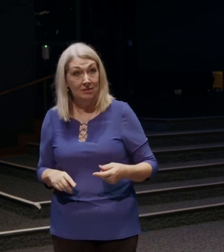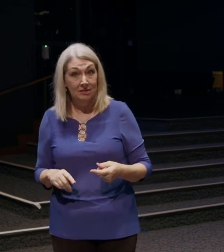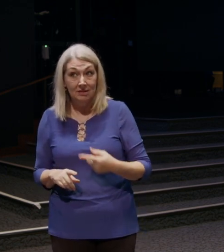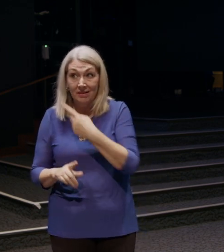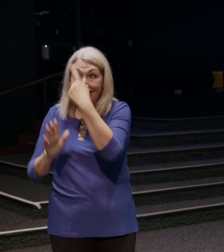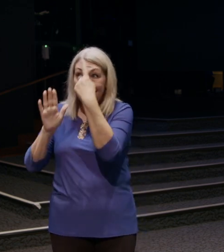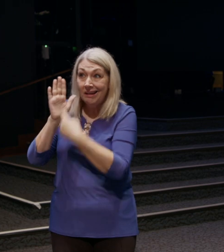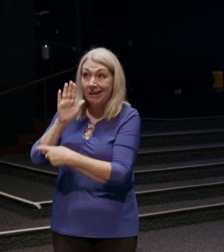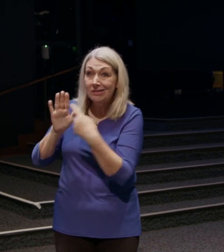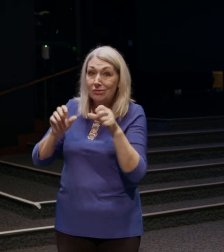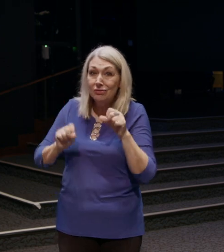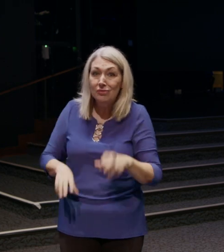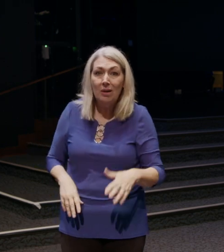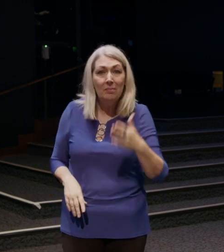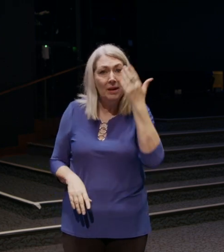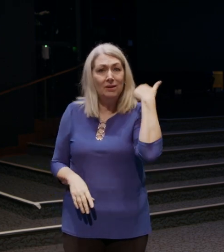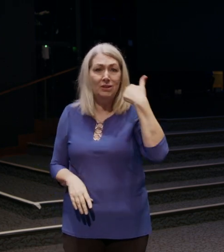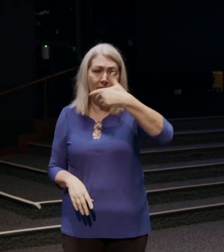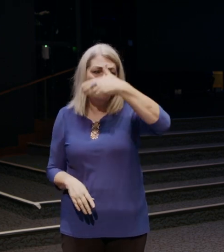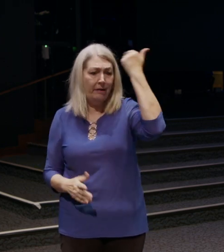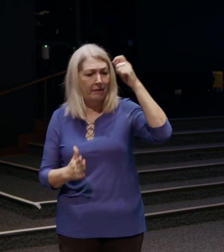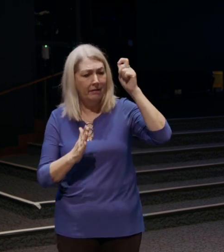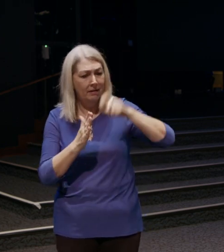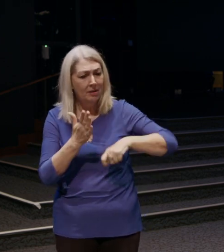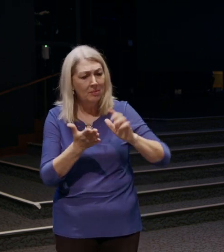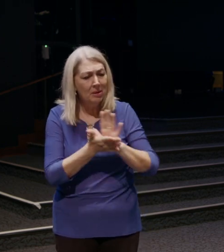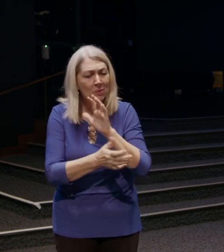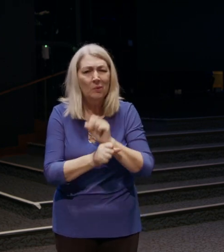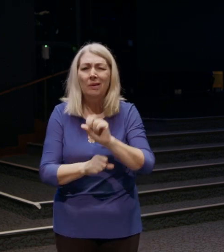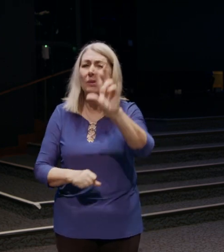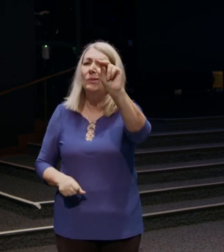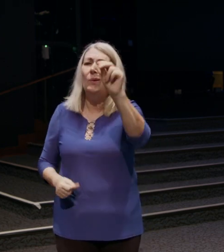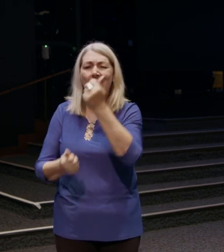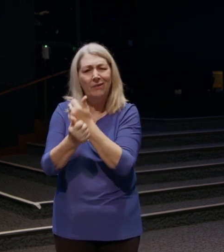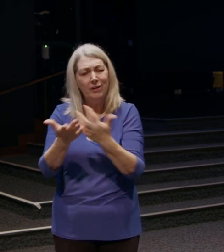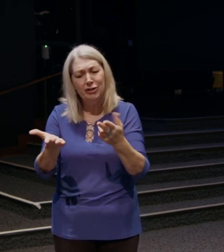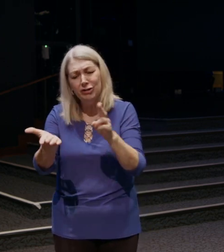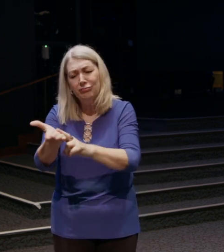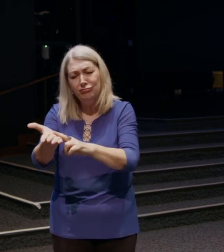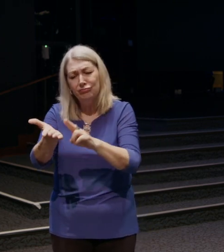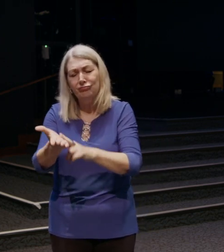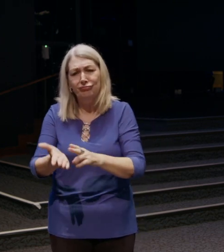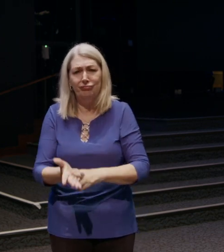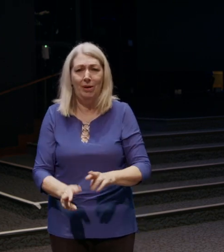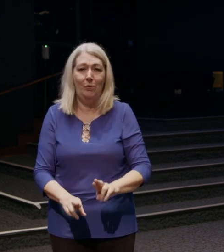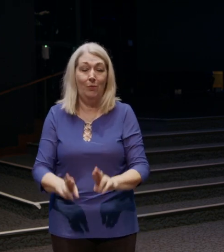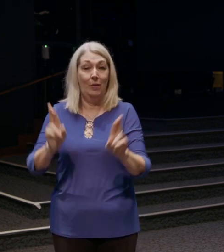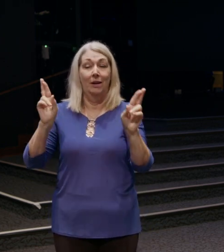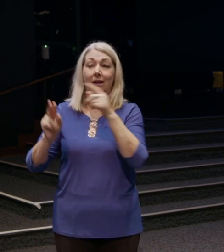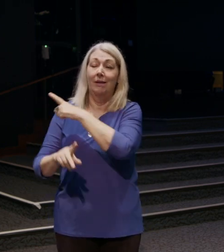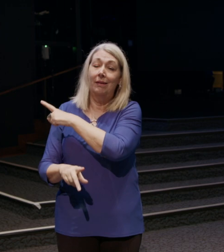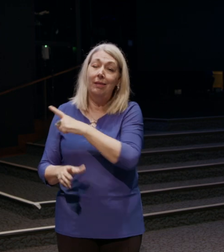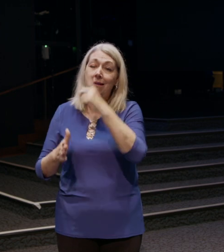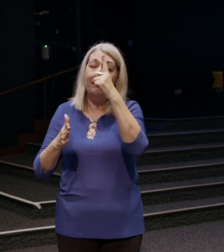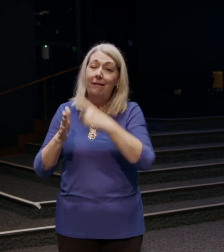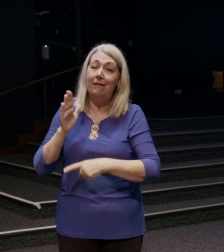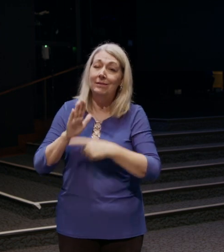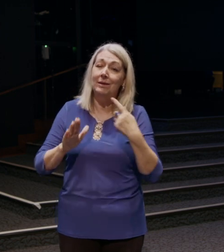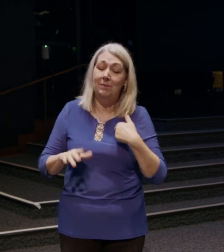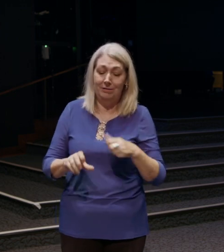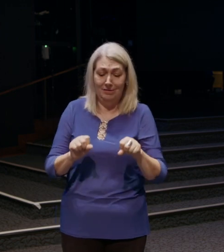do some paperwork. Everything had been signed and delivered. I was dropped for making too